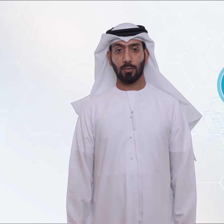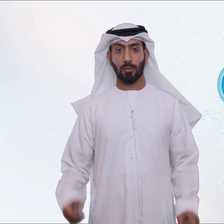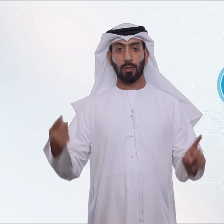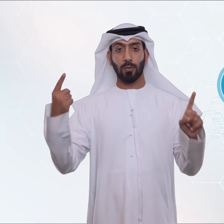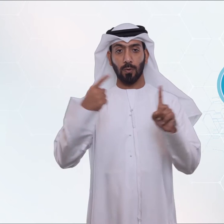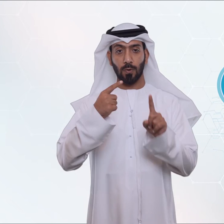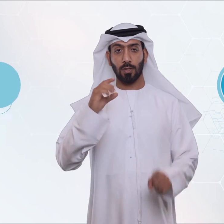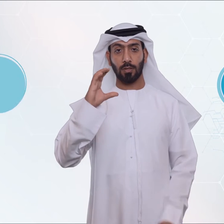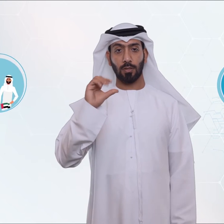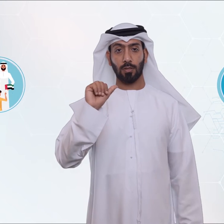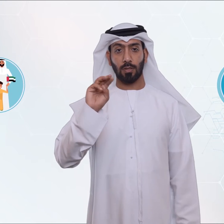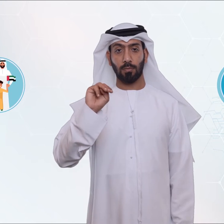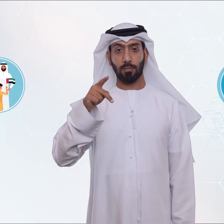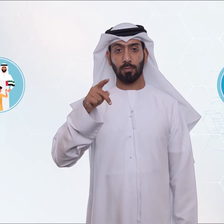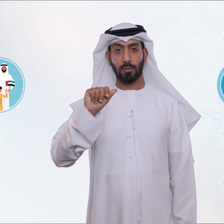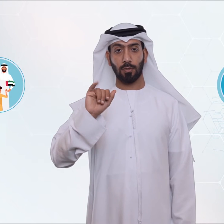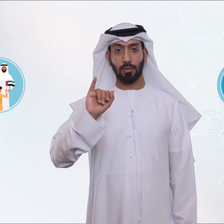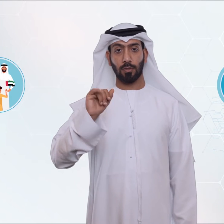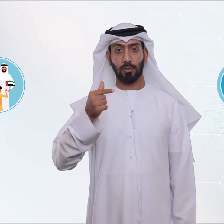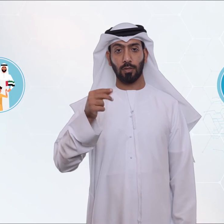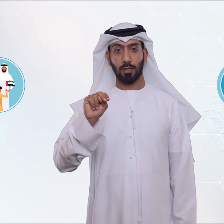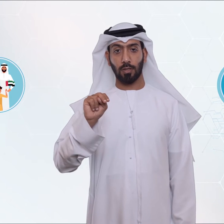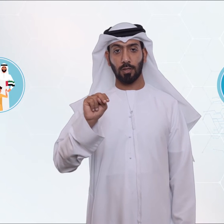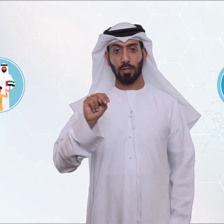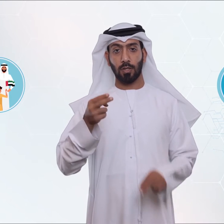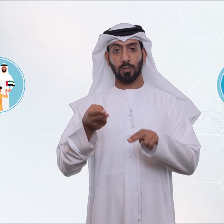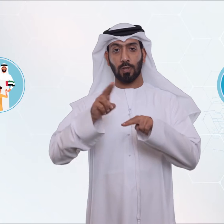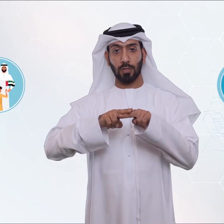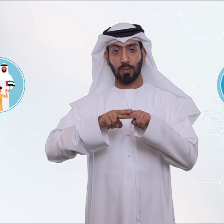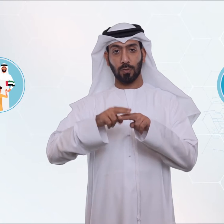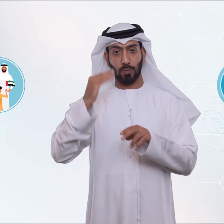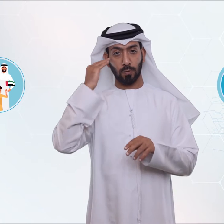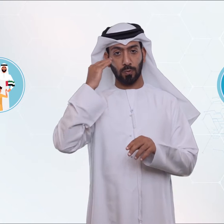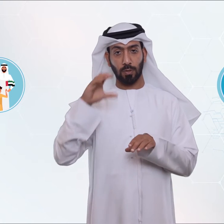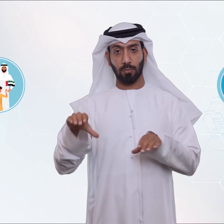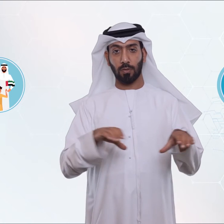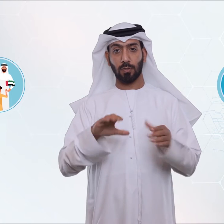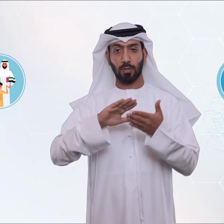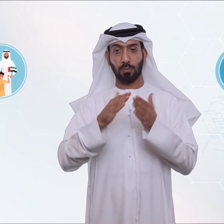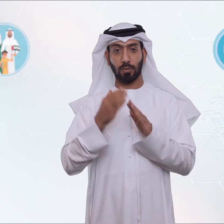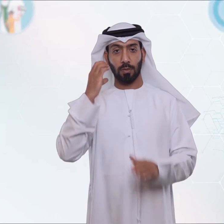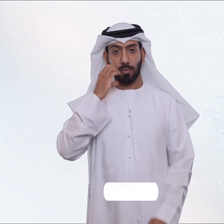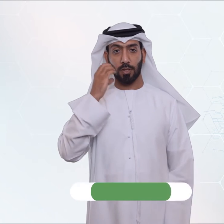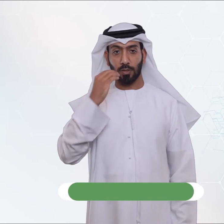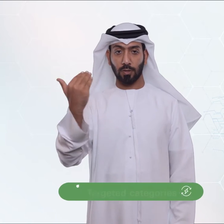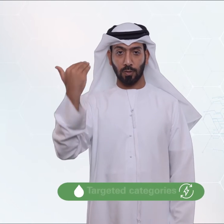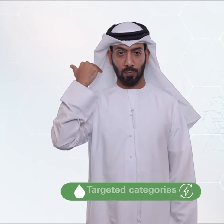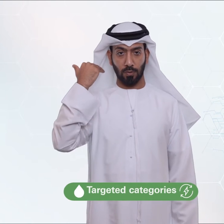Campaign goal: raising the level of awareness and behavior of the Emirati community in conservation. Targeted